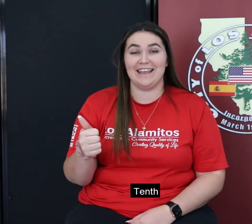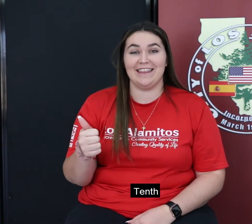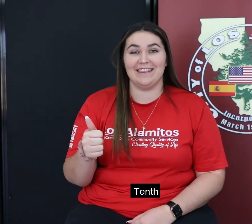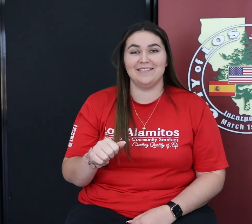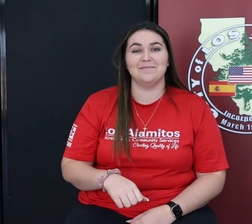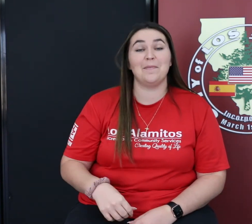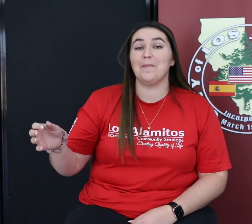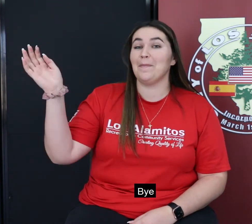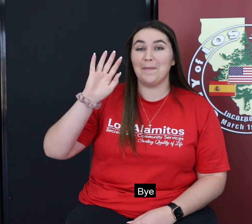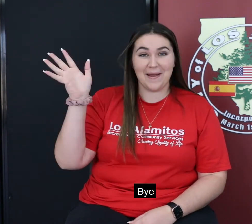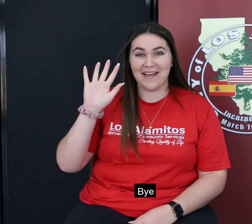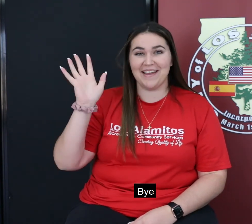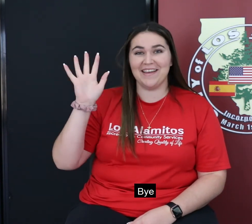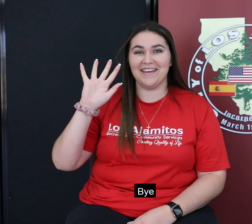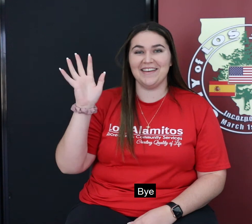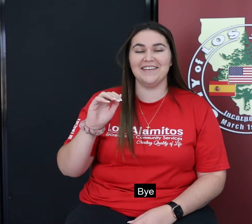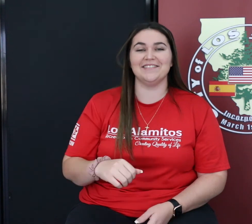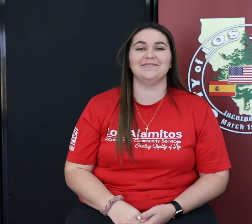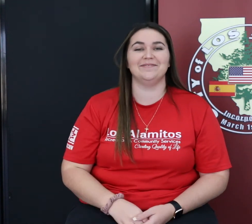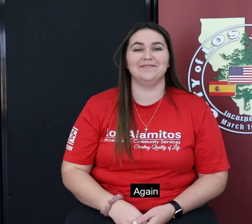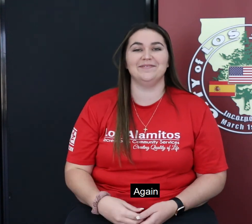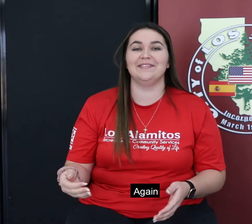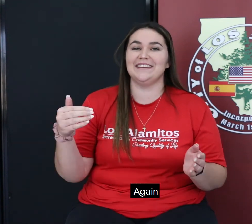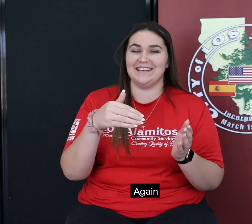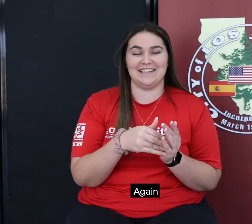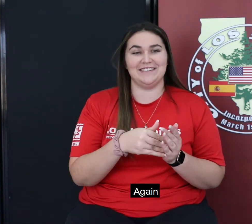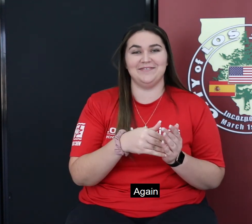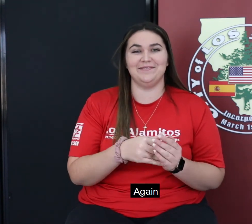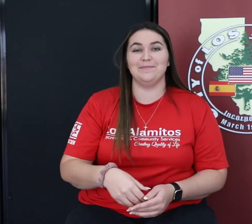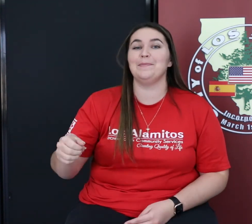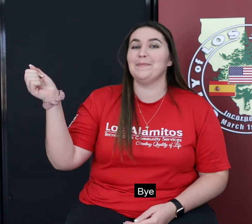Tenth, bye. Again, bye.